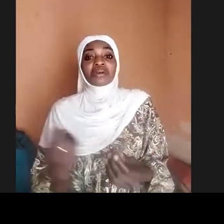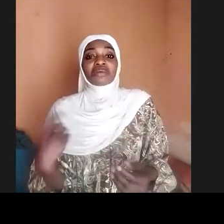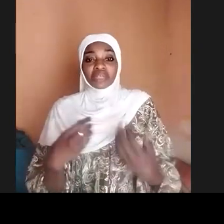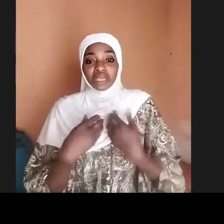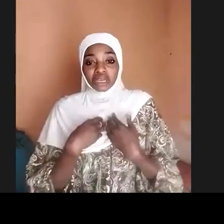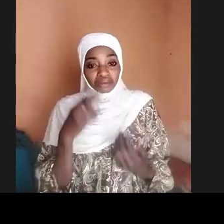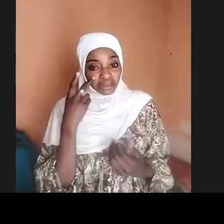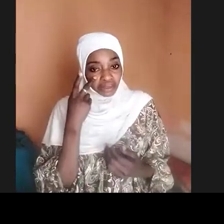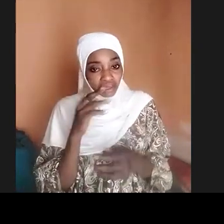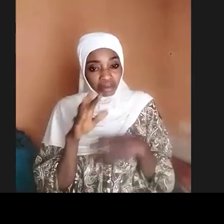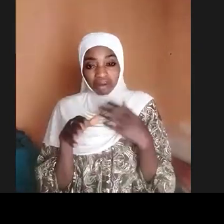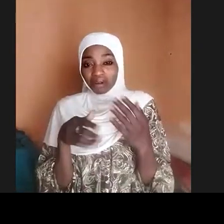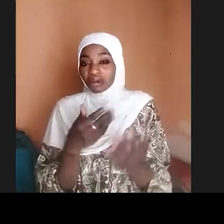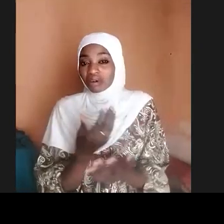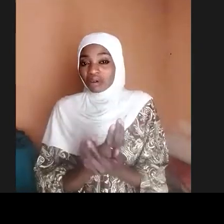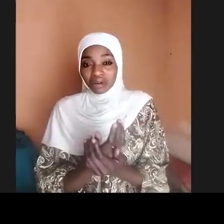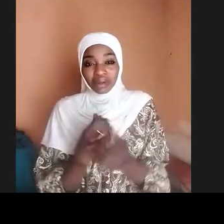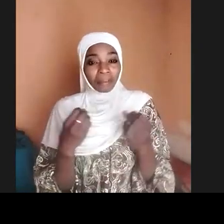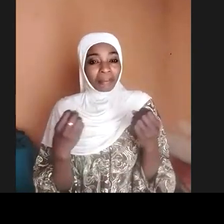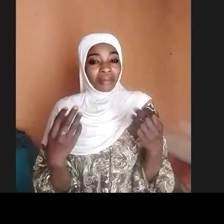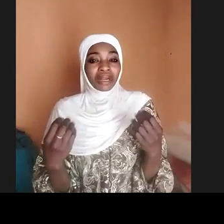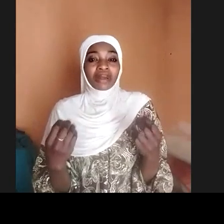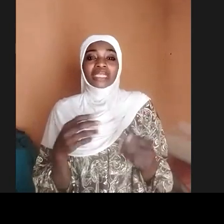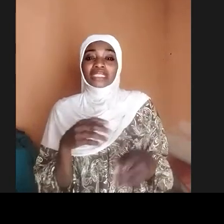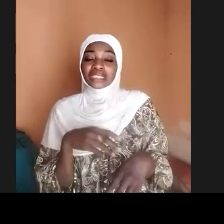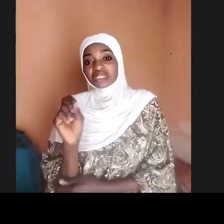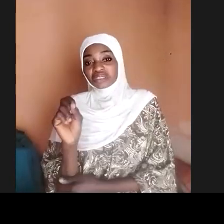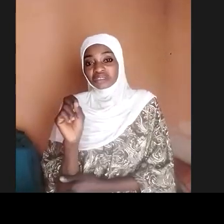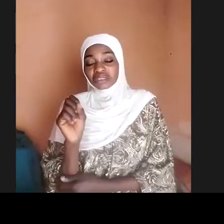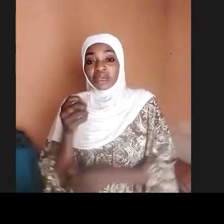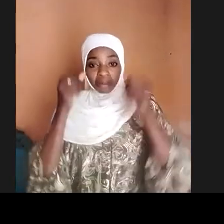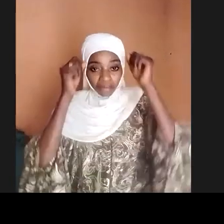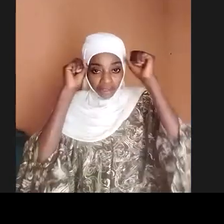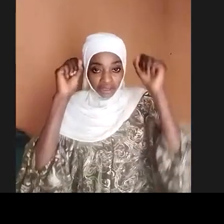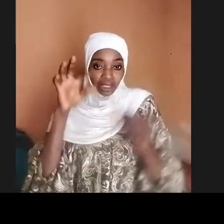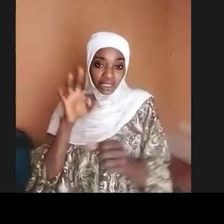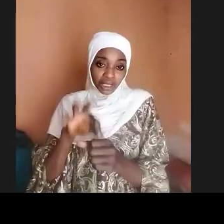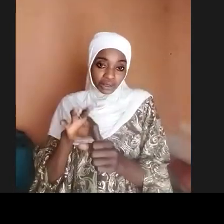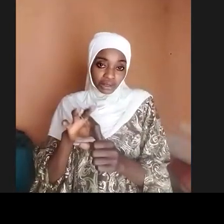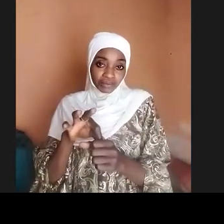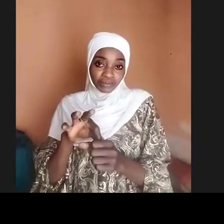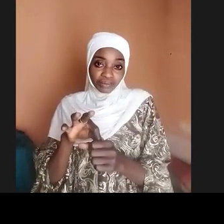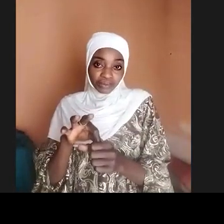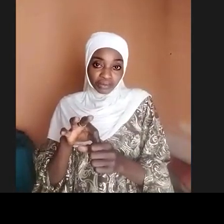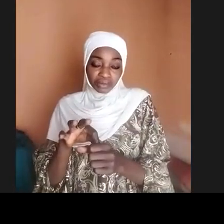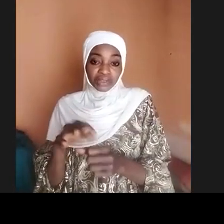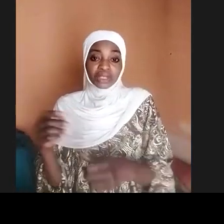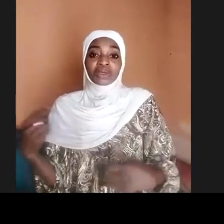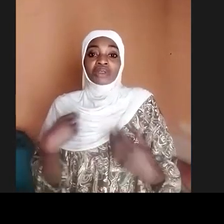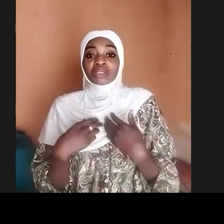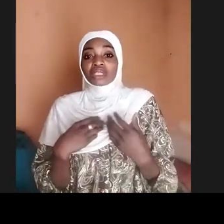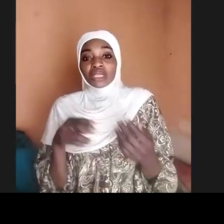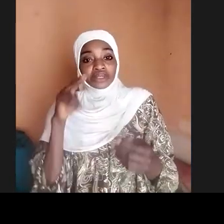the last year, particularly, that we've been moved back internationally. Since then, we've seen major attacks on